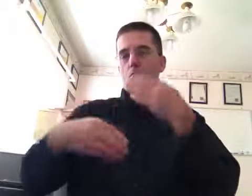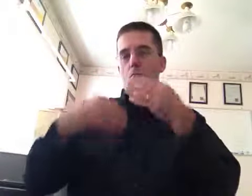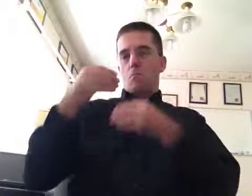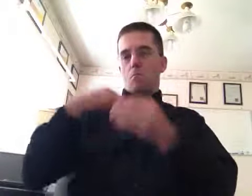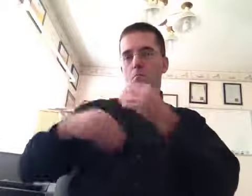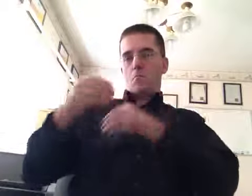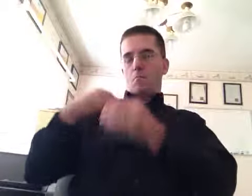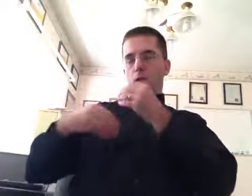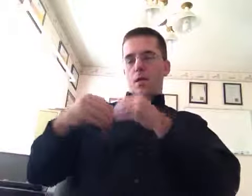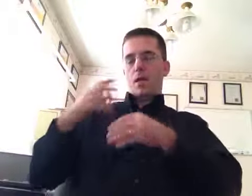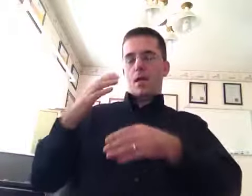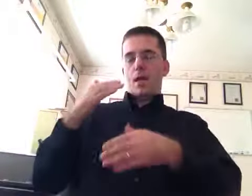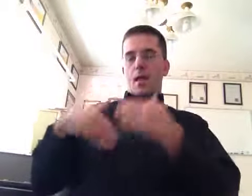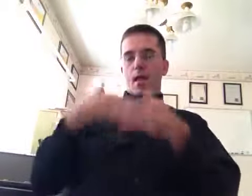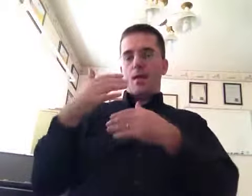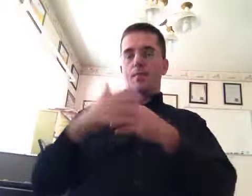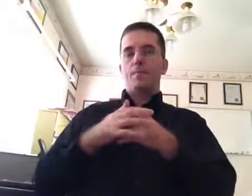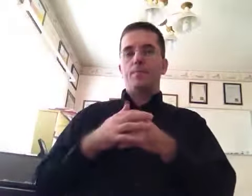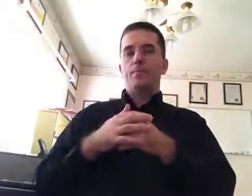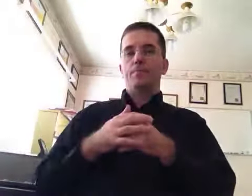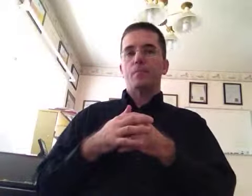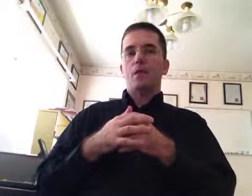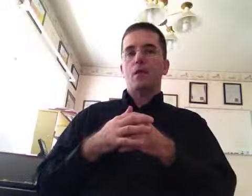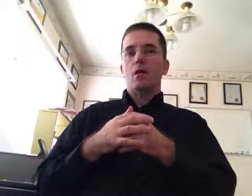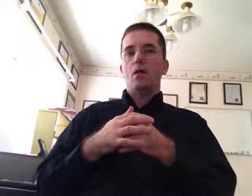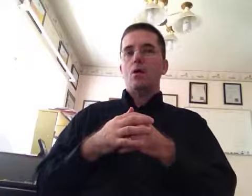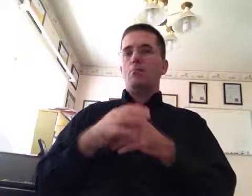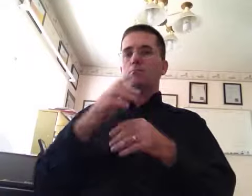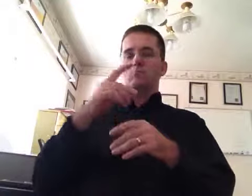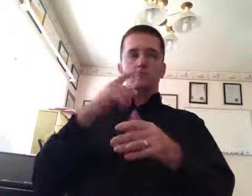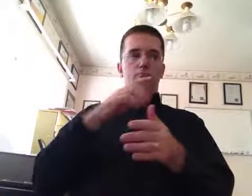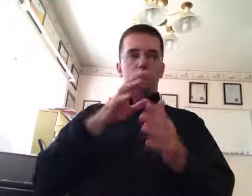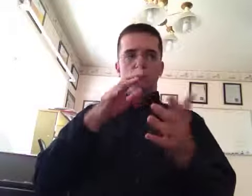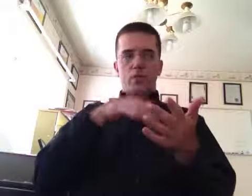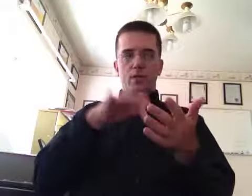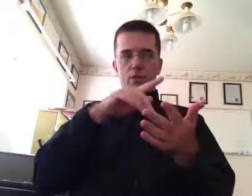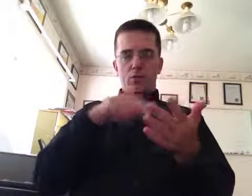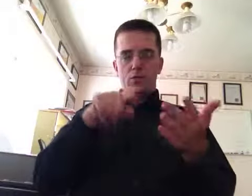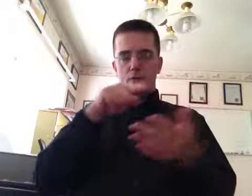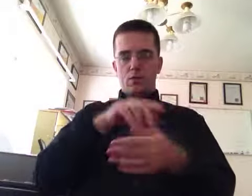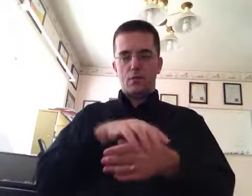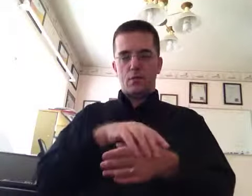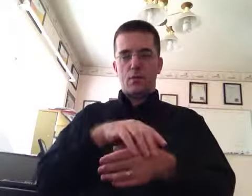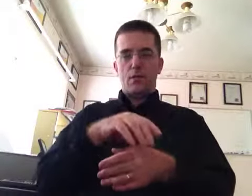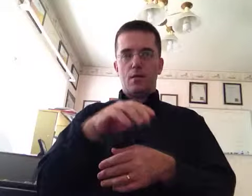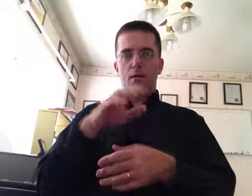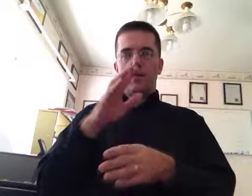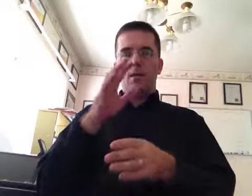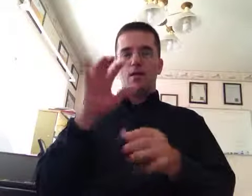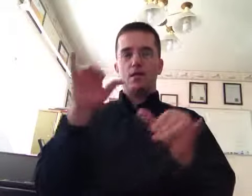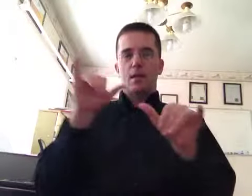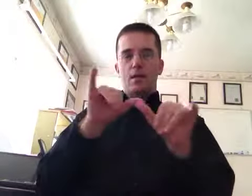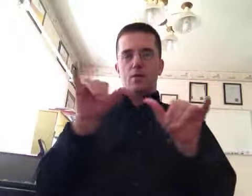same with theirs eventually. What did you get your degree in? My degree's in audio engineering. Okay. And have you gotten a